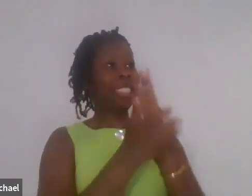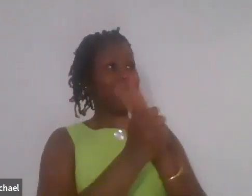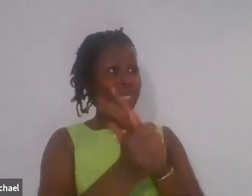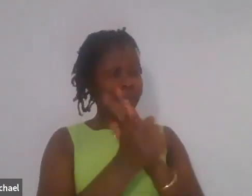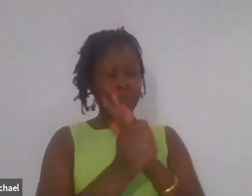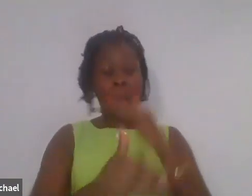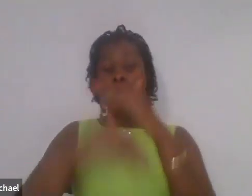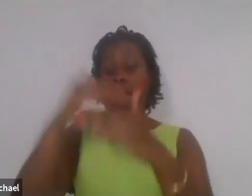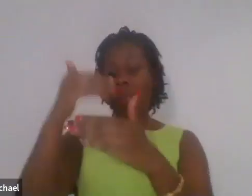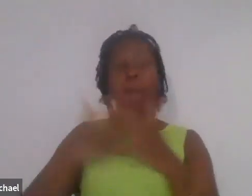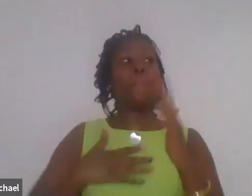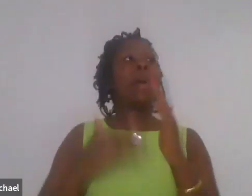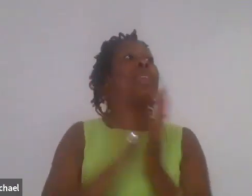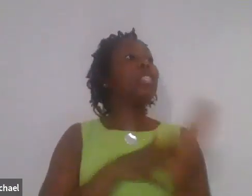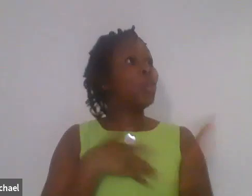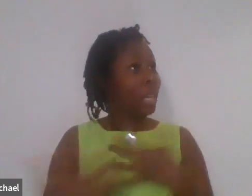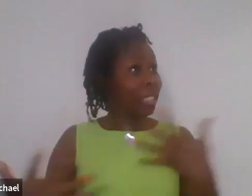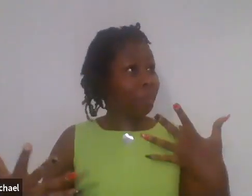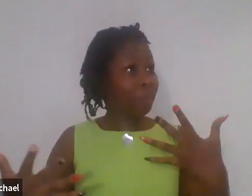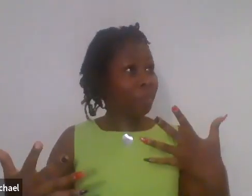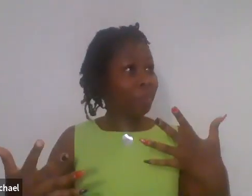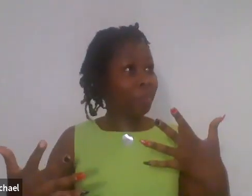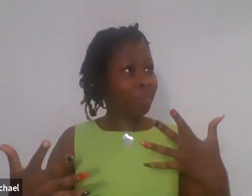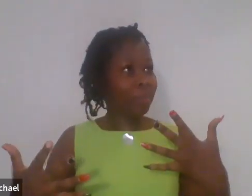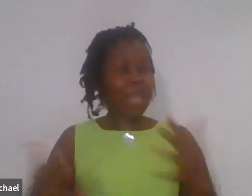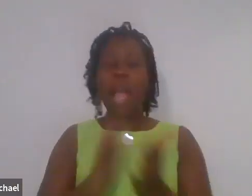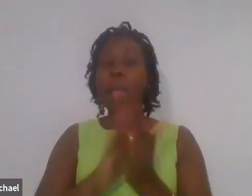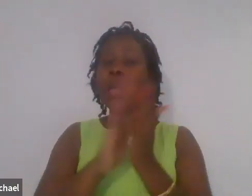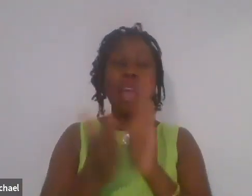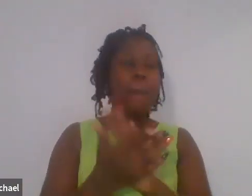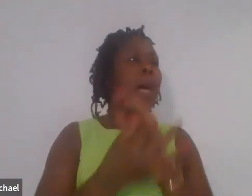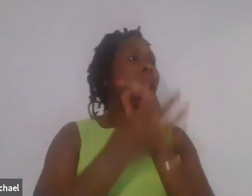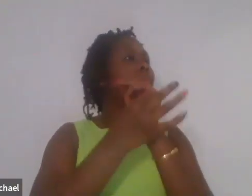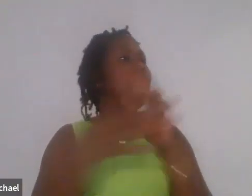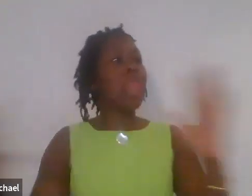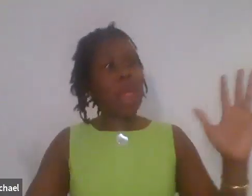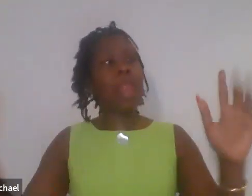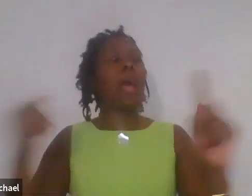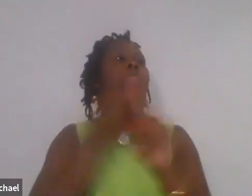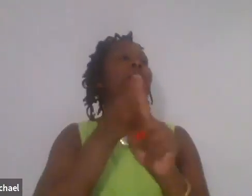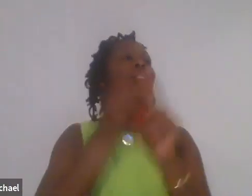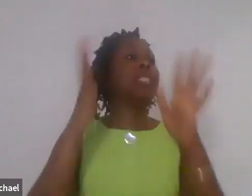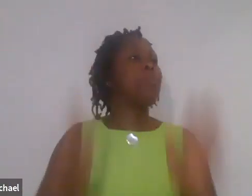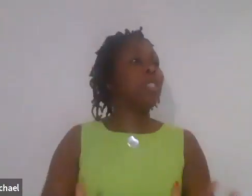but actually it built my skills, it built my networks, and I became famous,